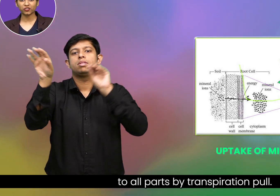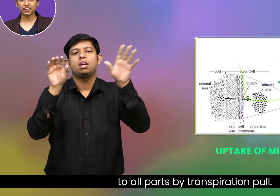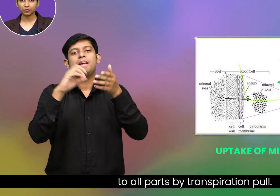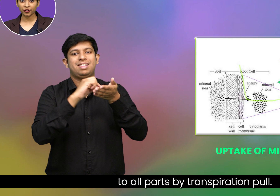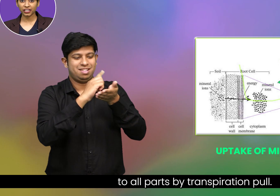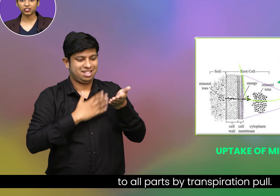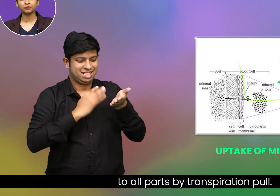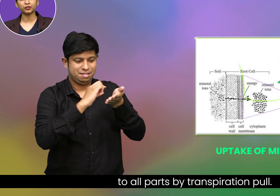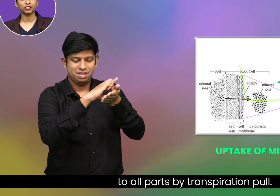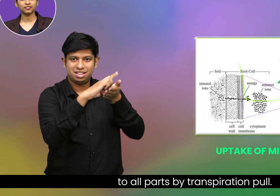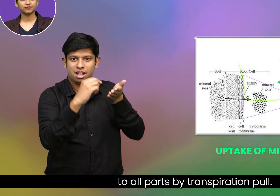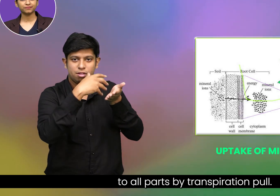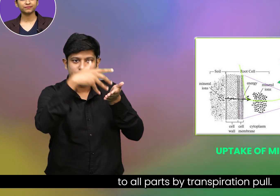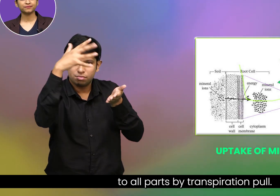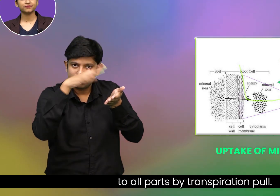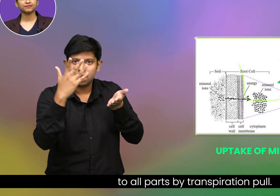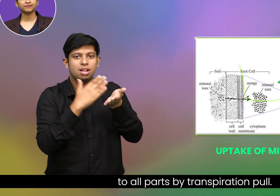by transpiration pull.